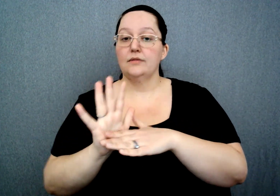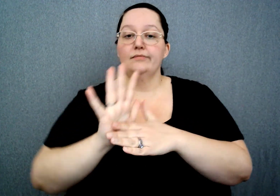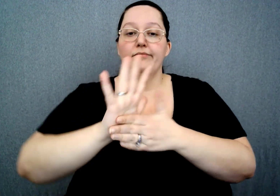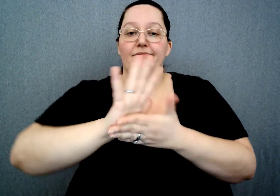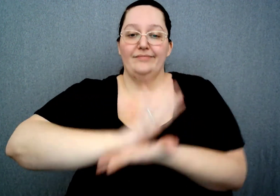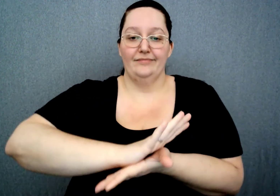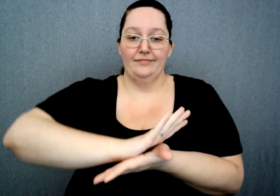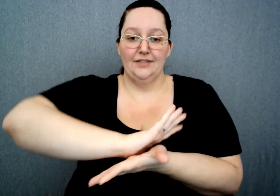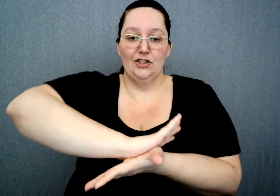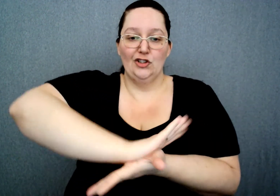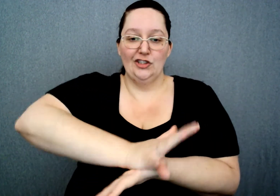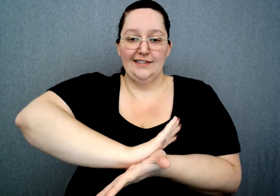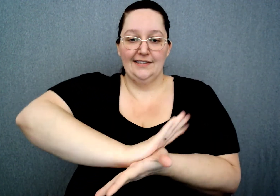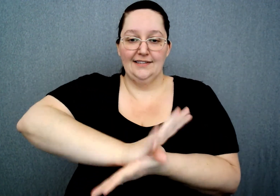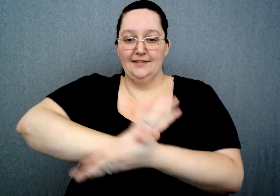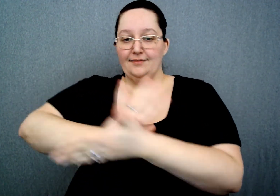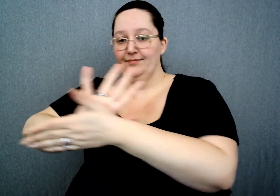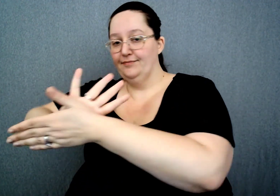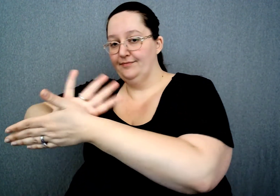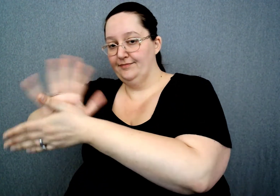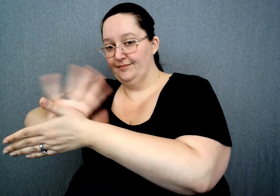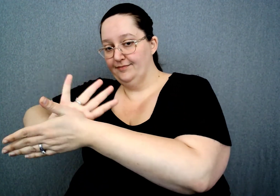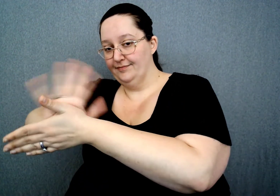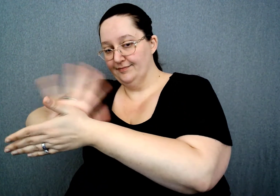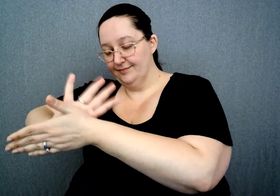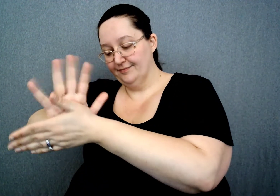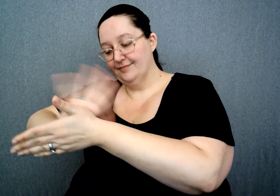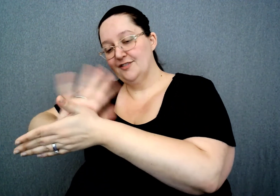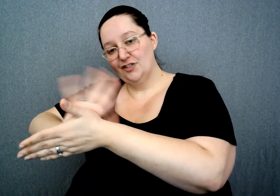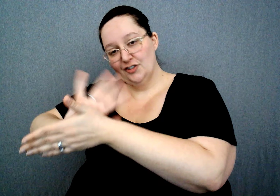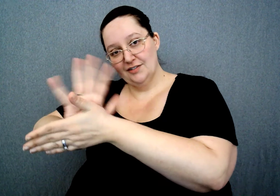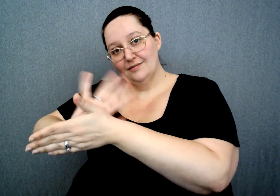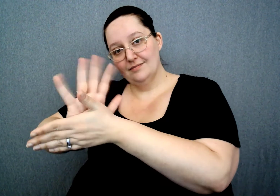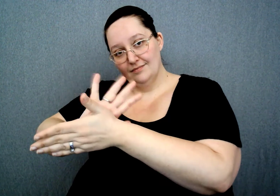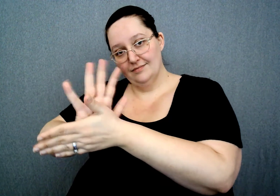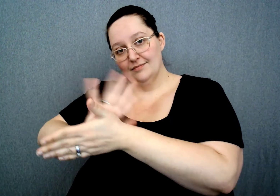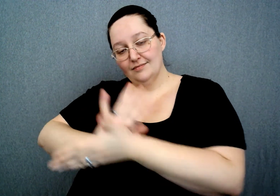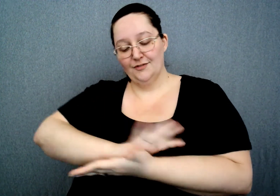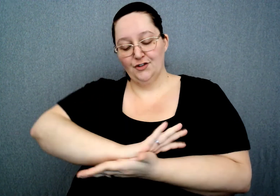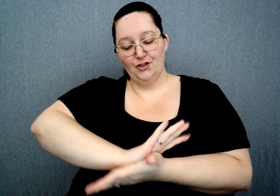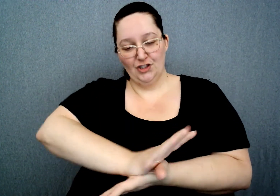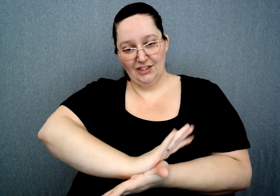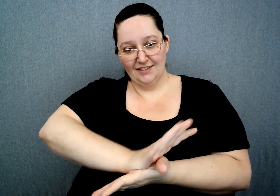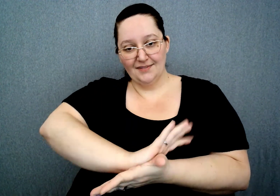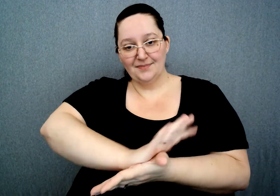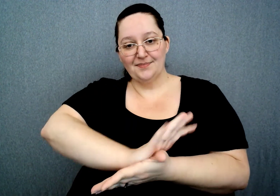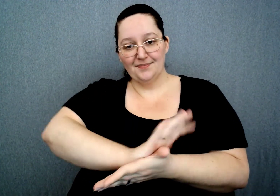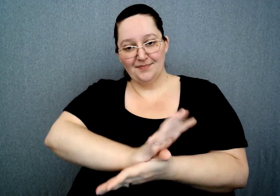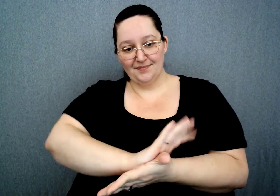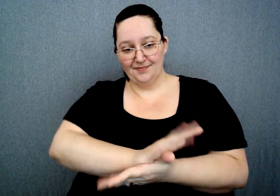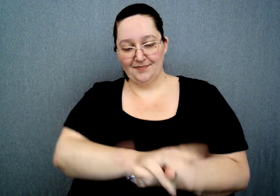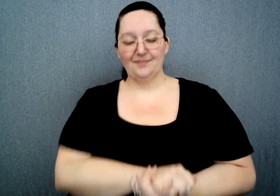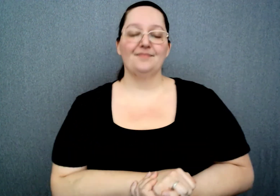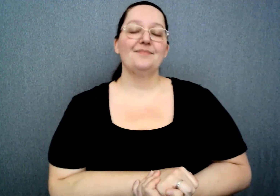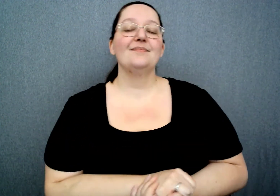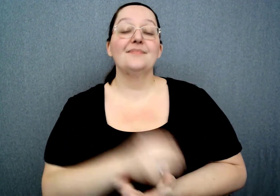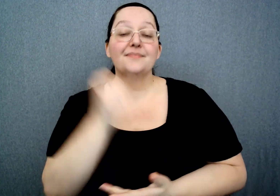movie. However, cheese is going to be flat down and your palms are going to touch each other. Your dominant is going to move your